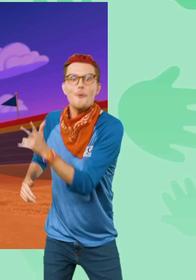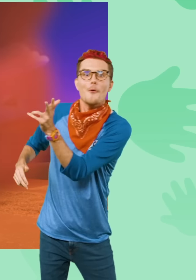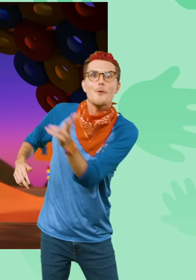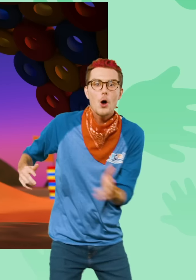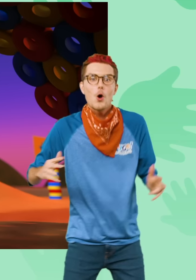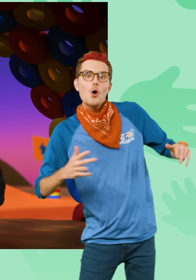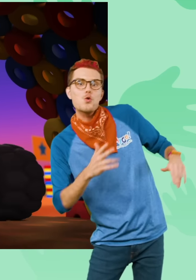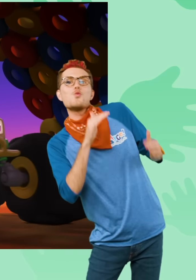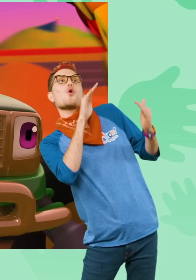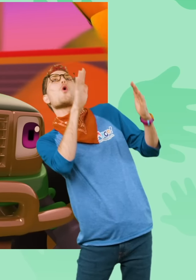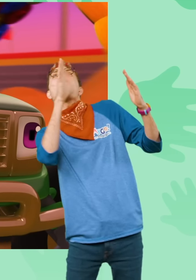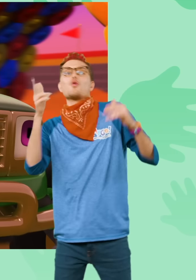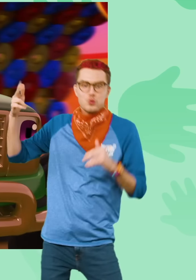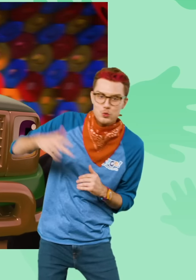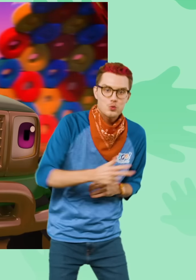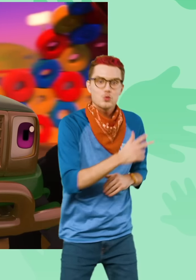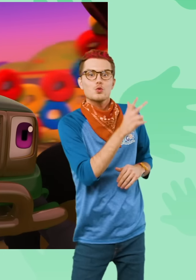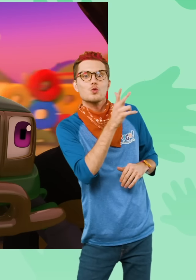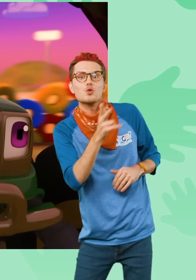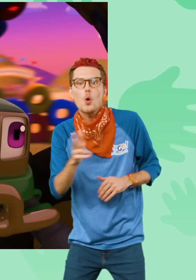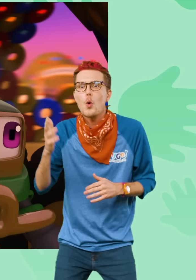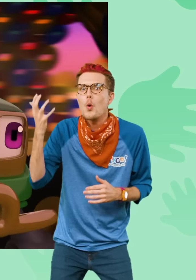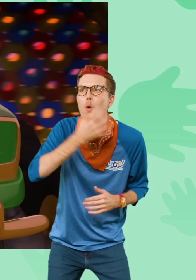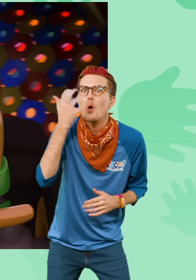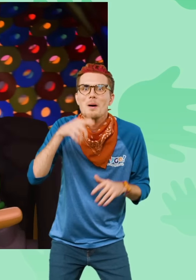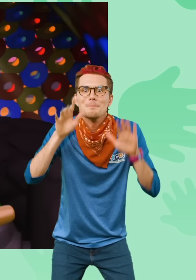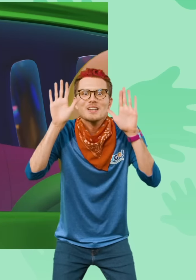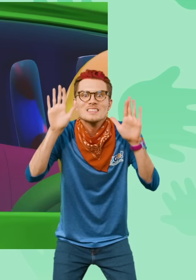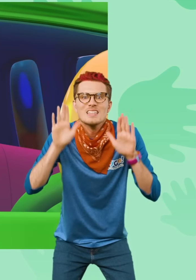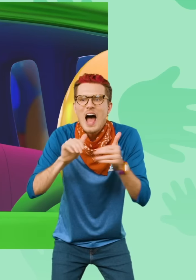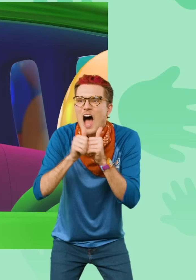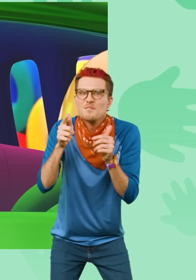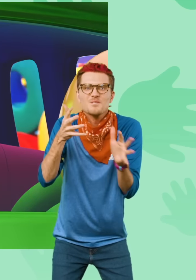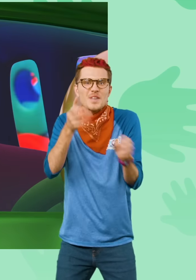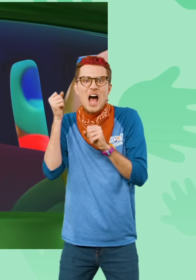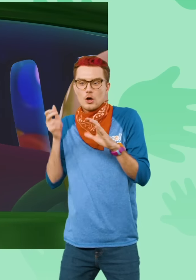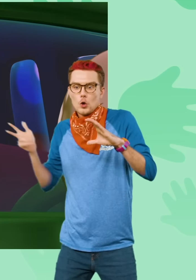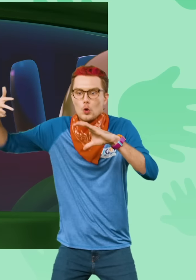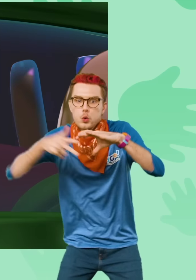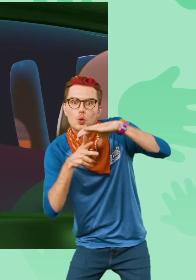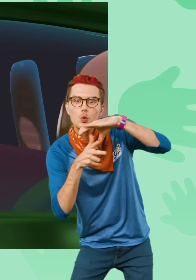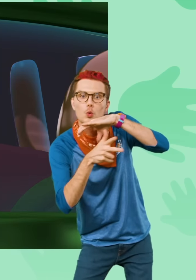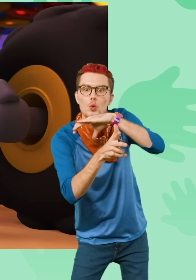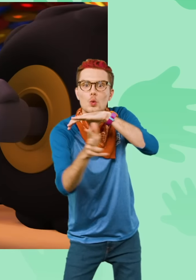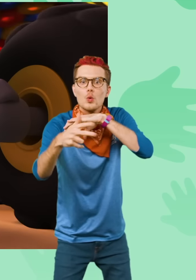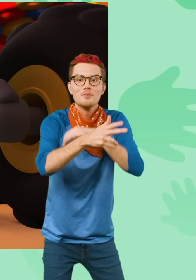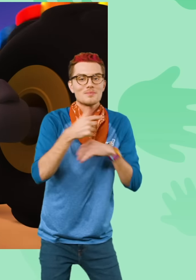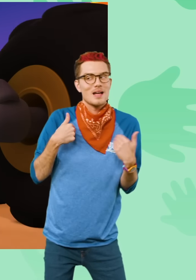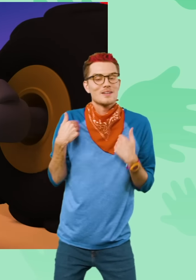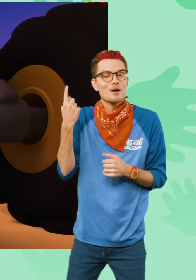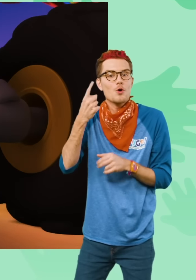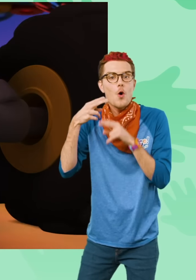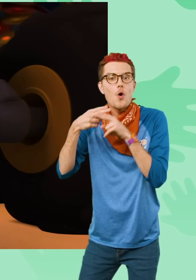Whoa! This is awesome! How can you turn and zigzag so fast? I